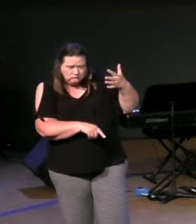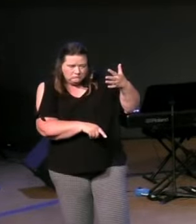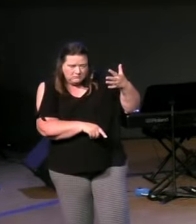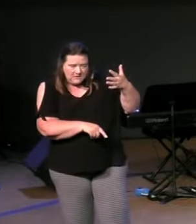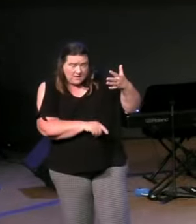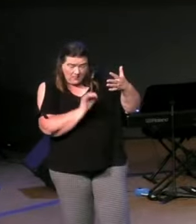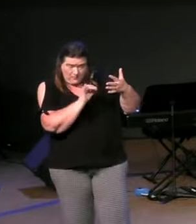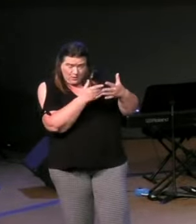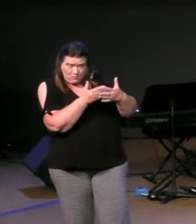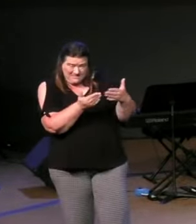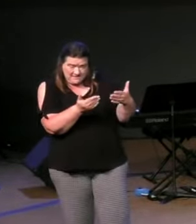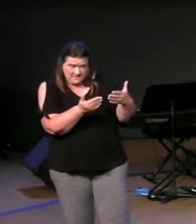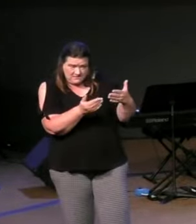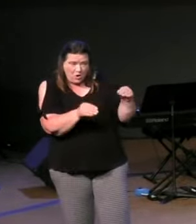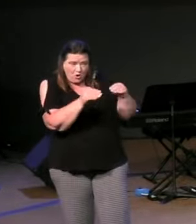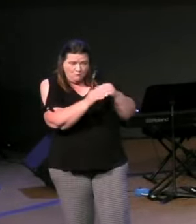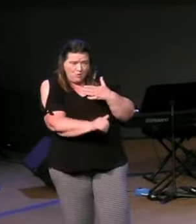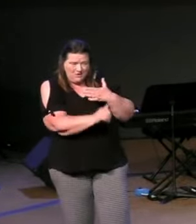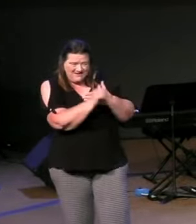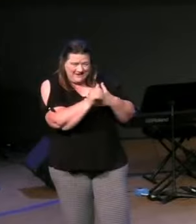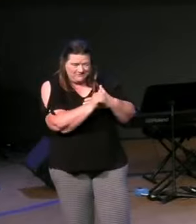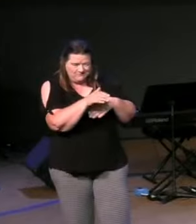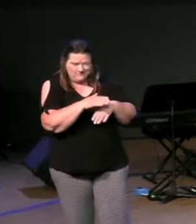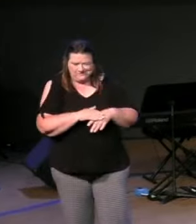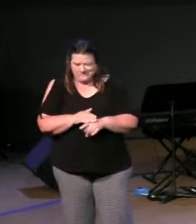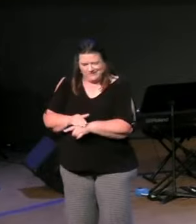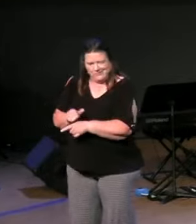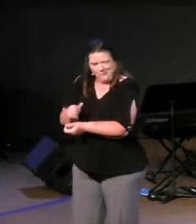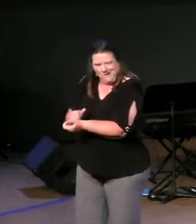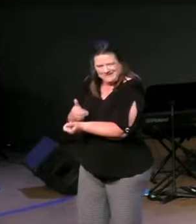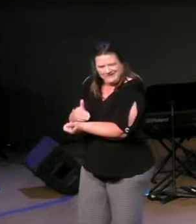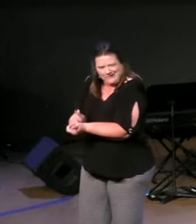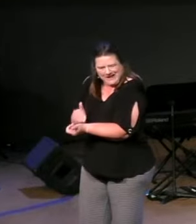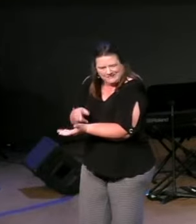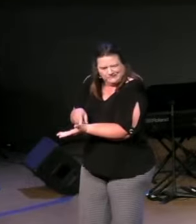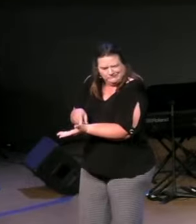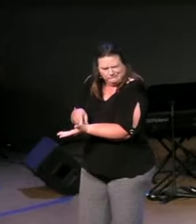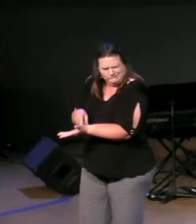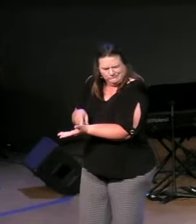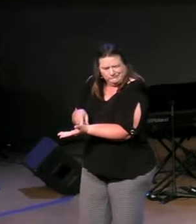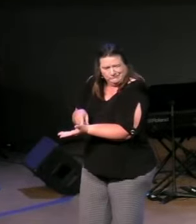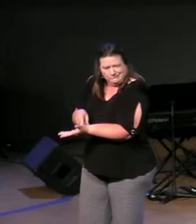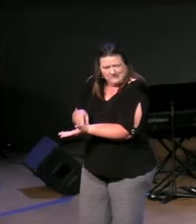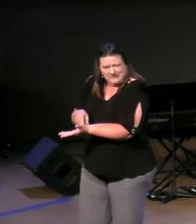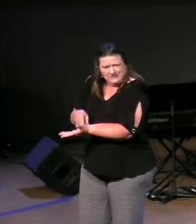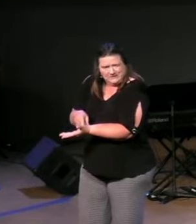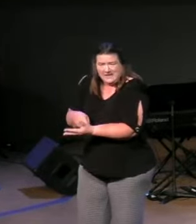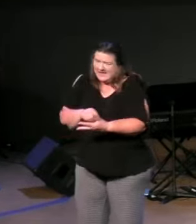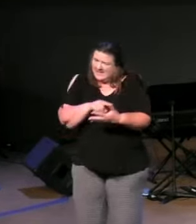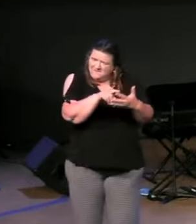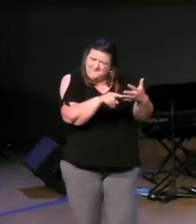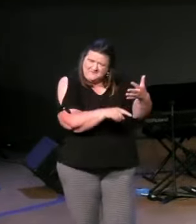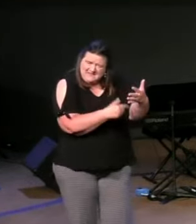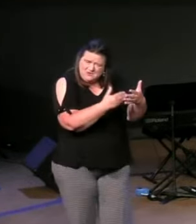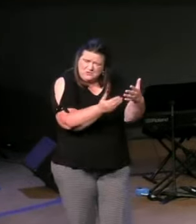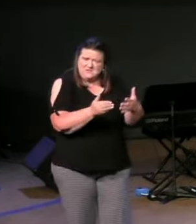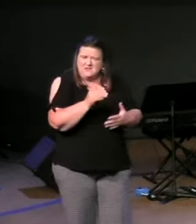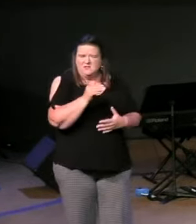These things are more dangerous than simply washing your hands. If these are the things that we speak